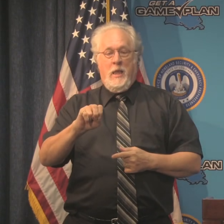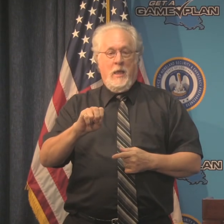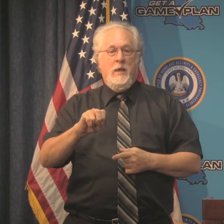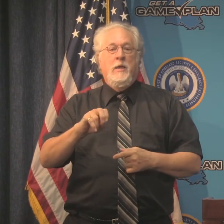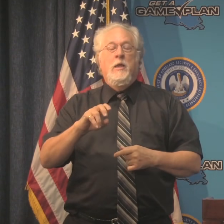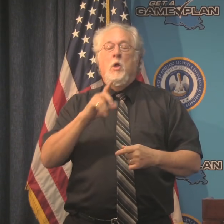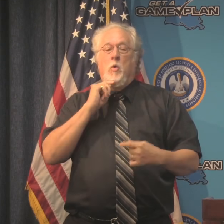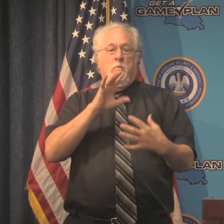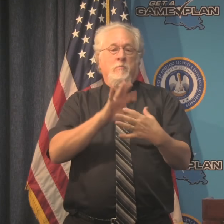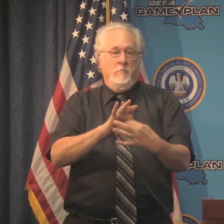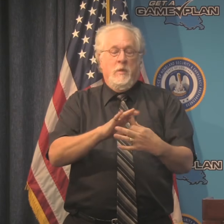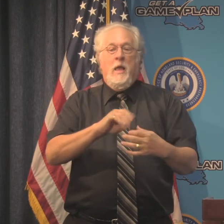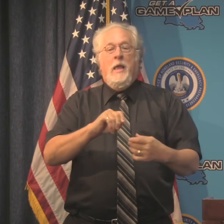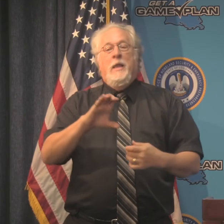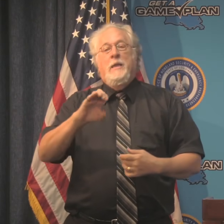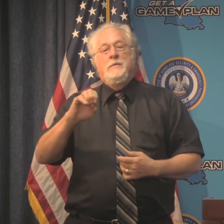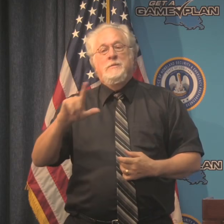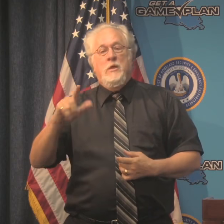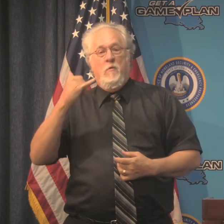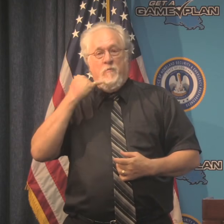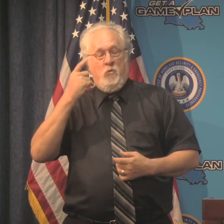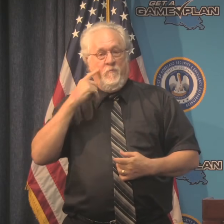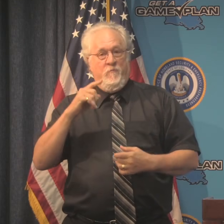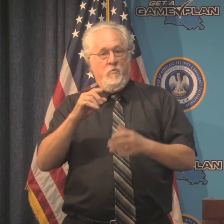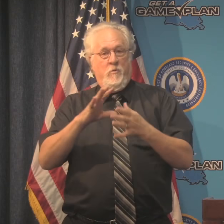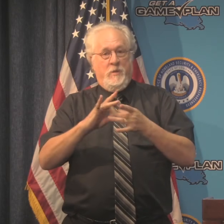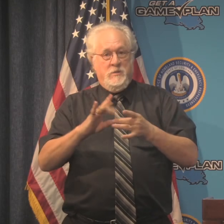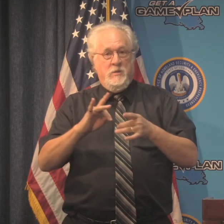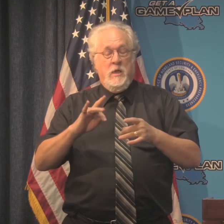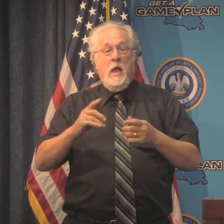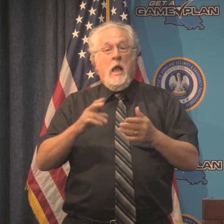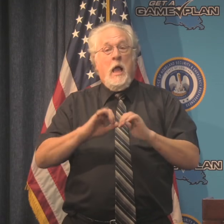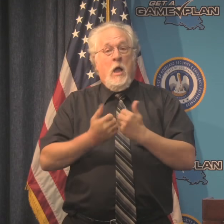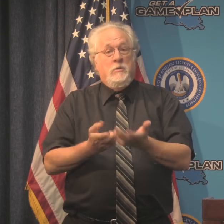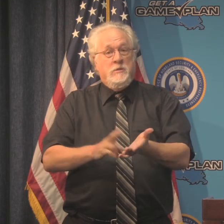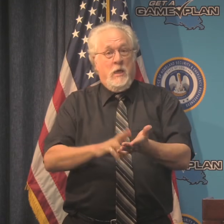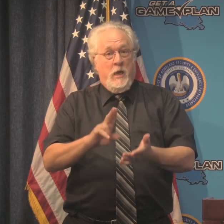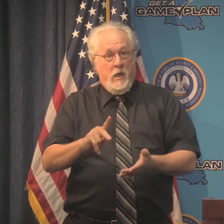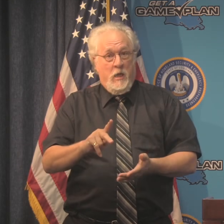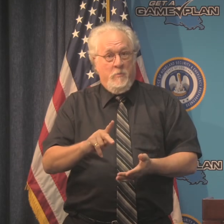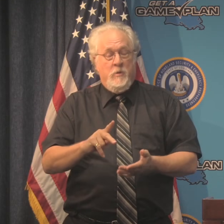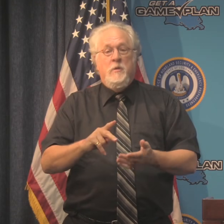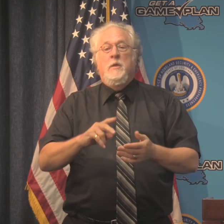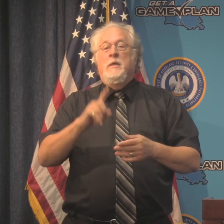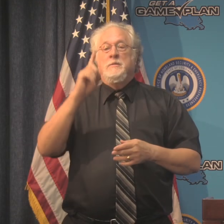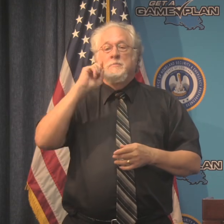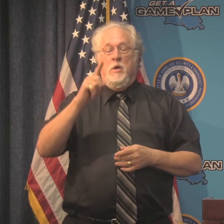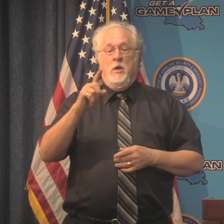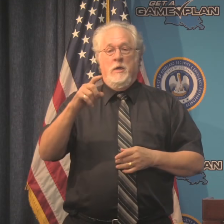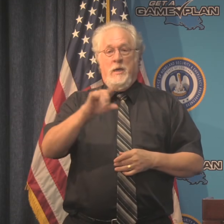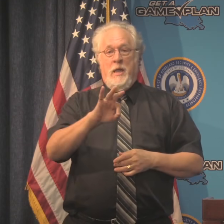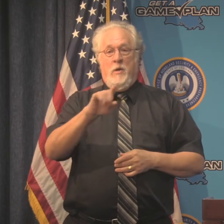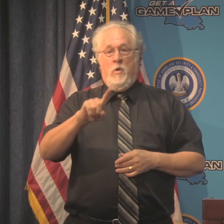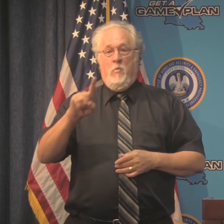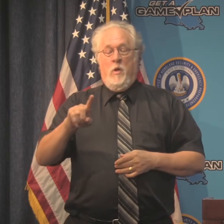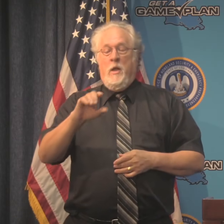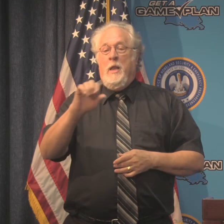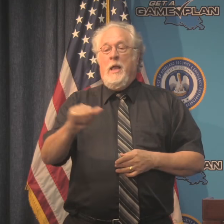for messages on their cell phones. And you can sign up for this by registering for Smart 911 at